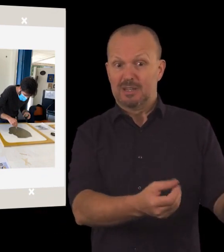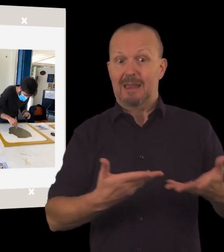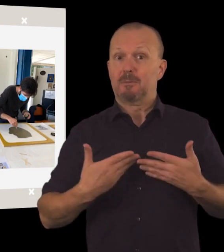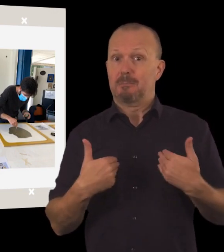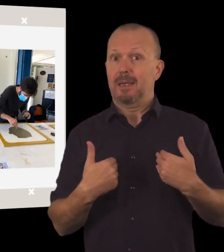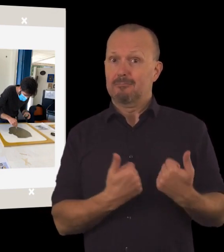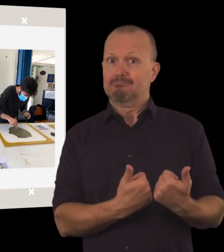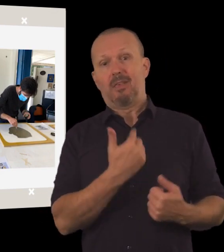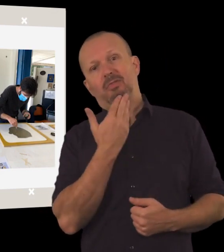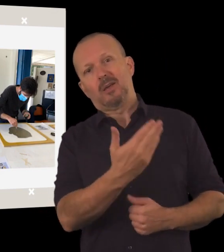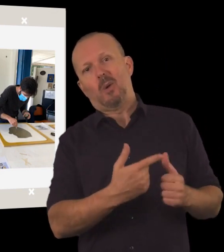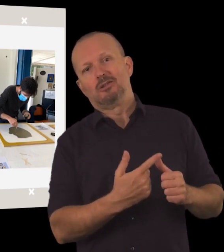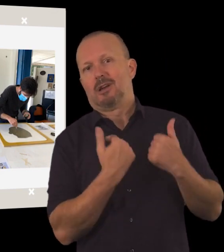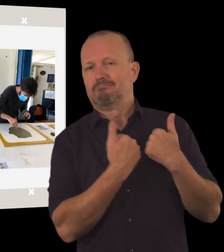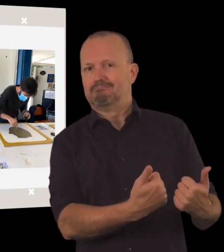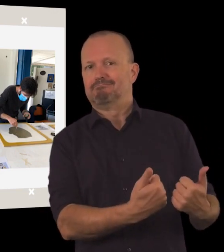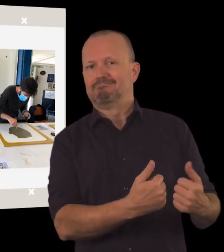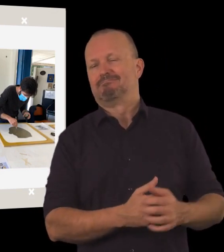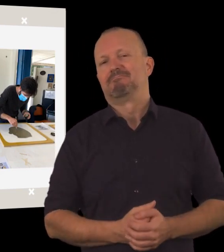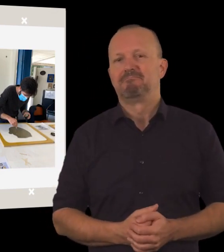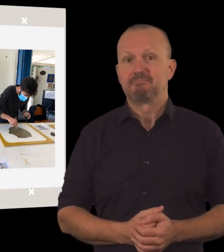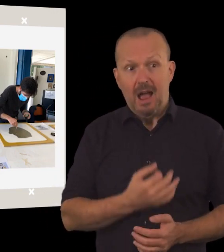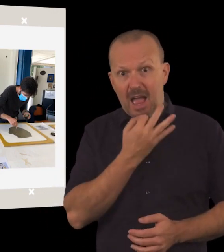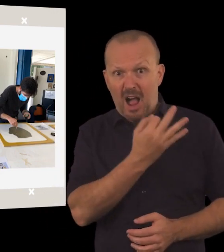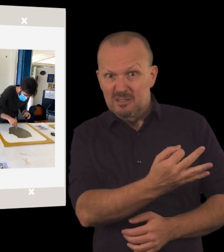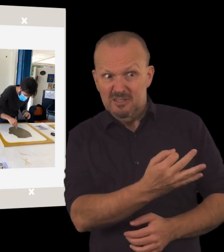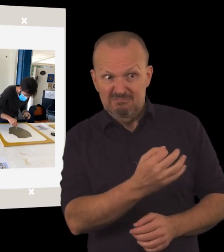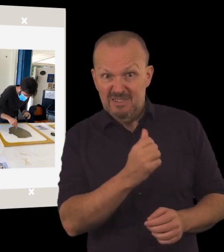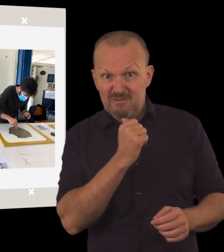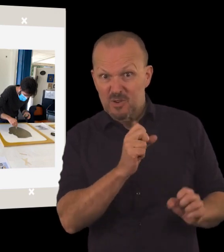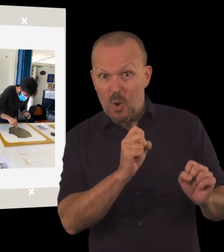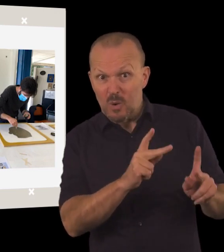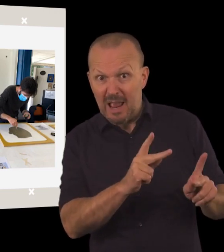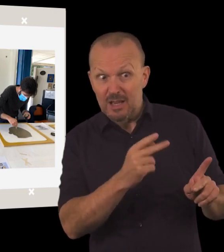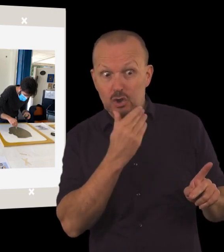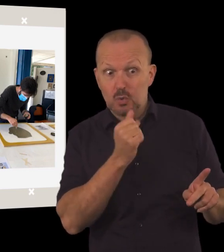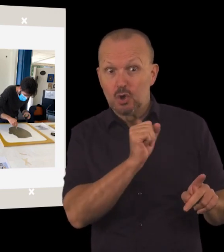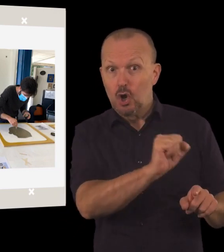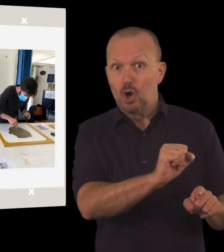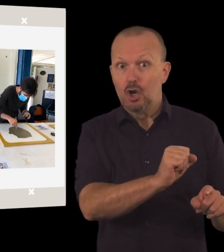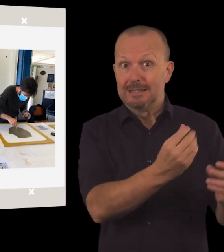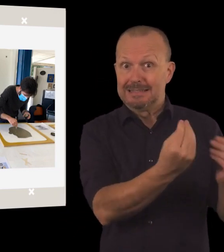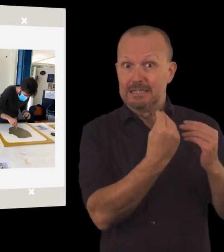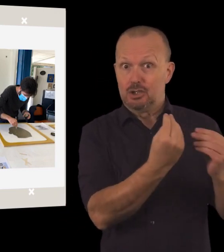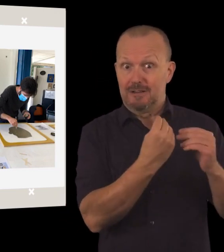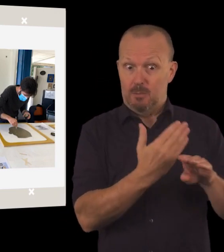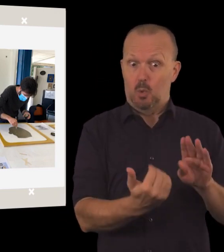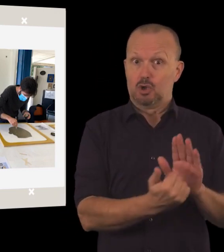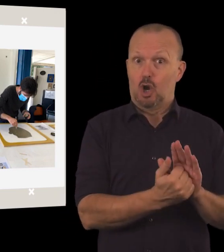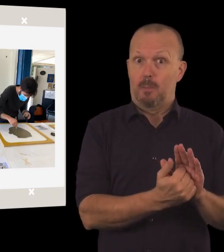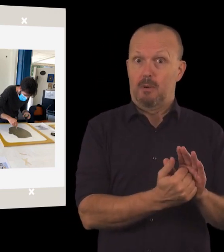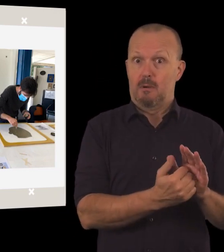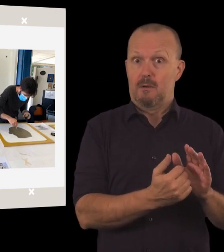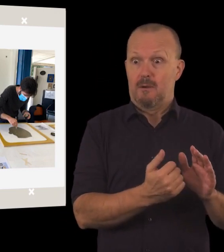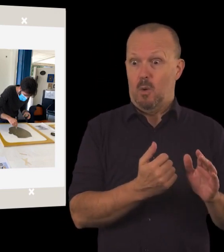good. So for our creative day at work, we got the chance to paint an ancestor inspired by Aisha Green, which